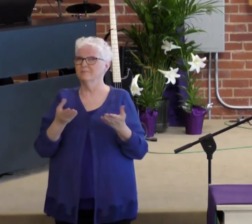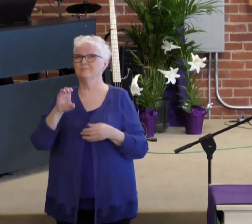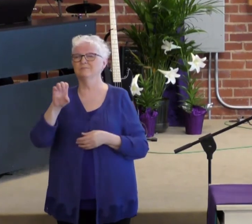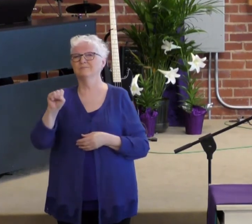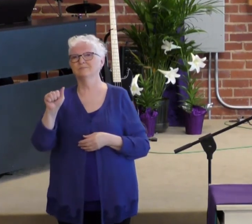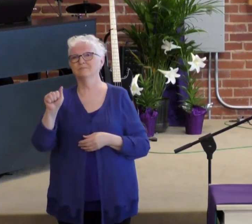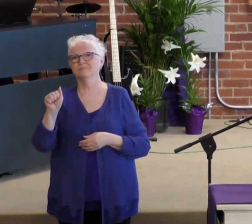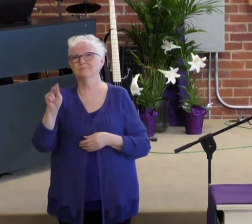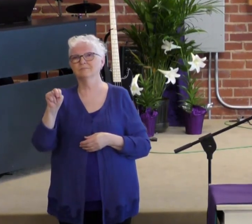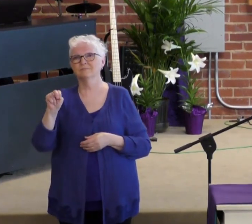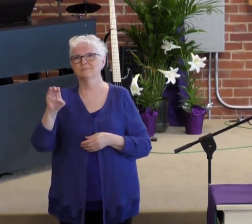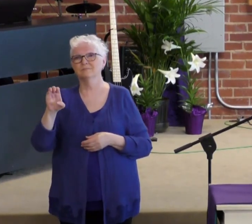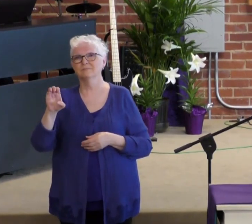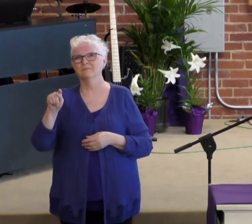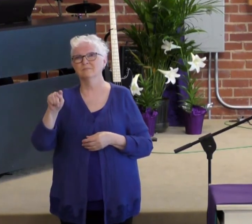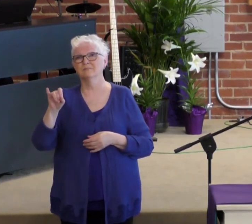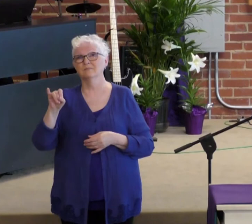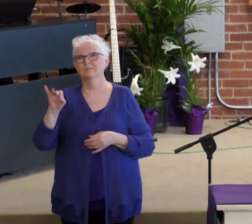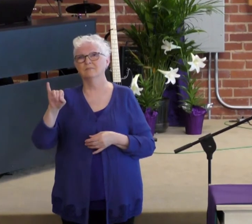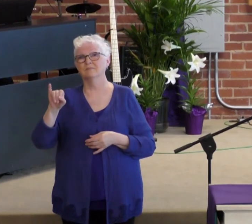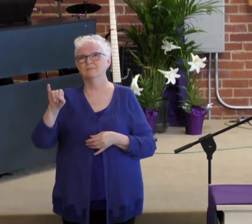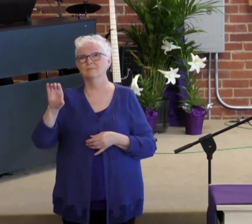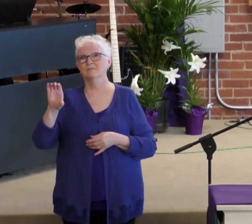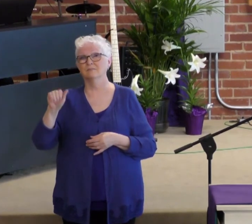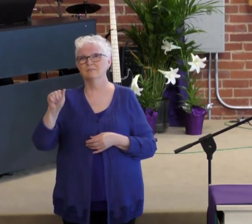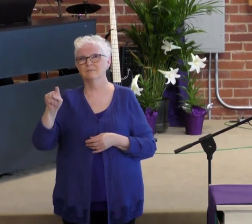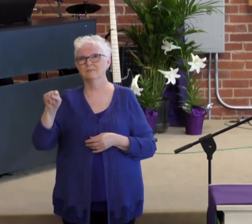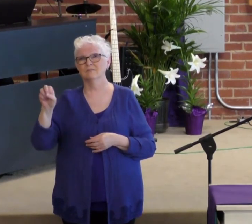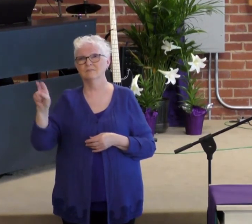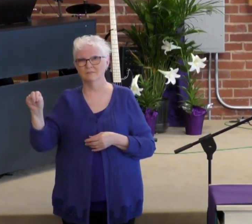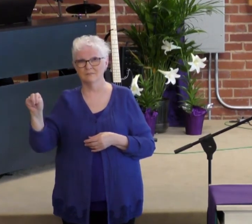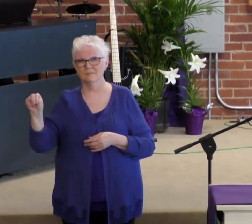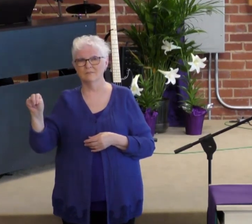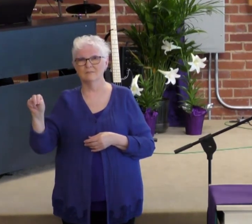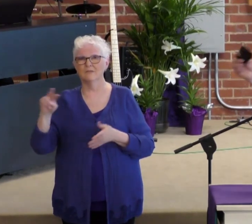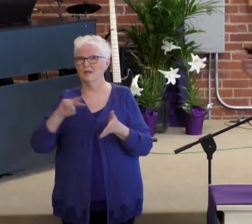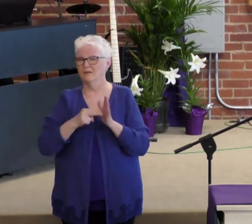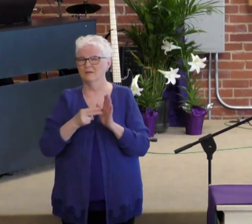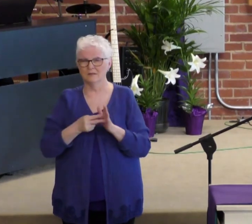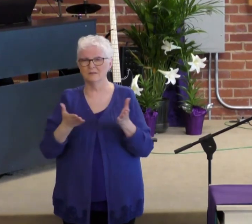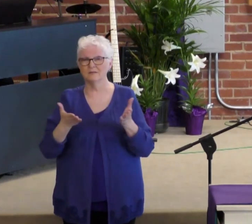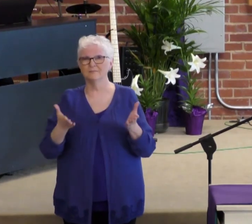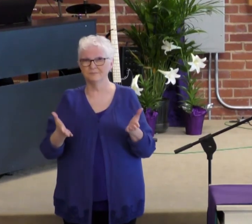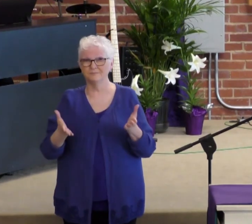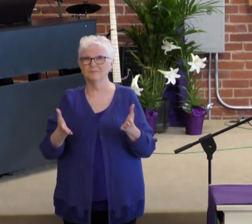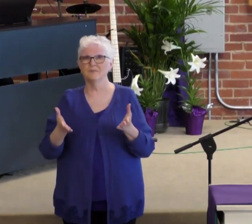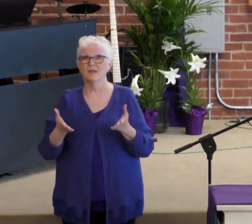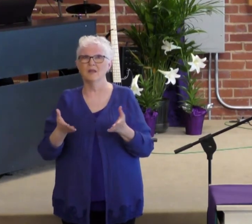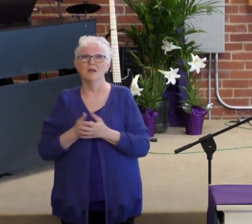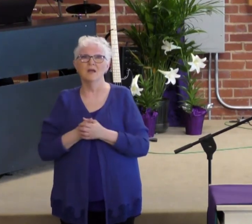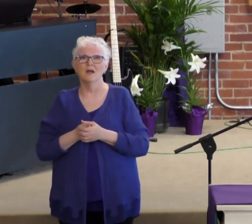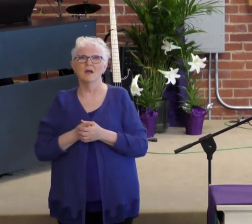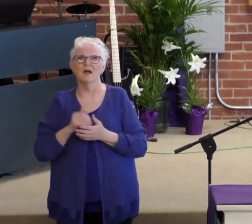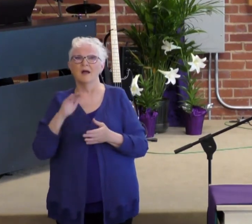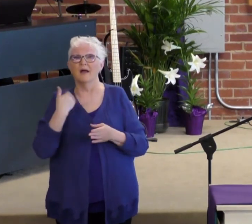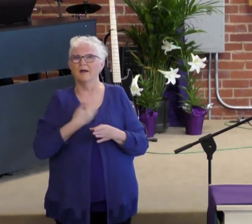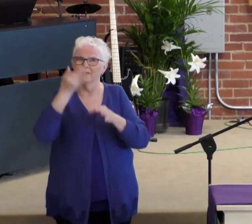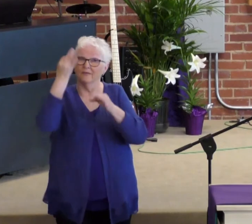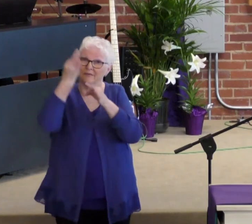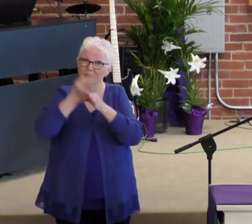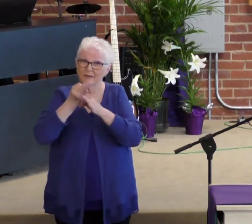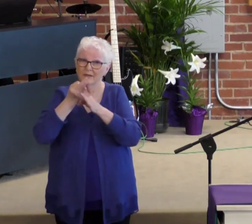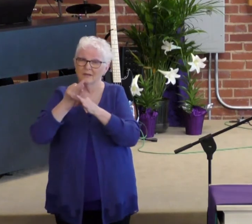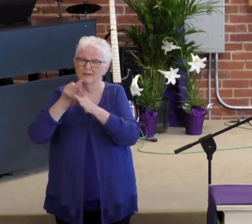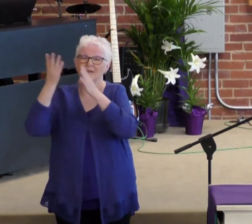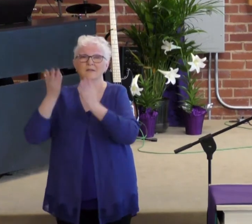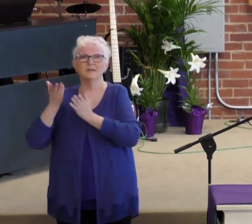And we need to understand that we release a little bit more of our faith into the hands of the